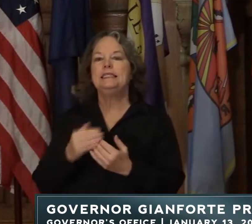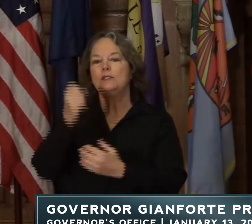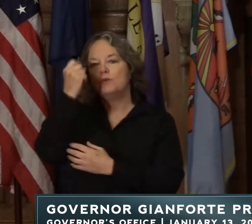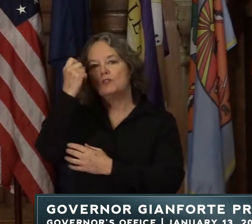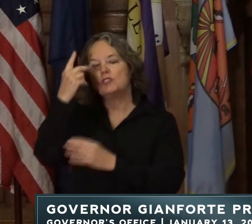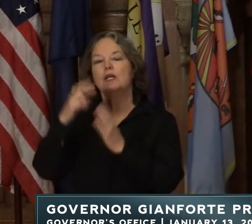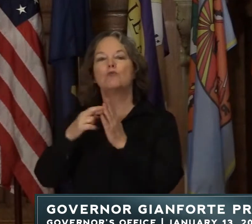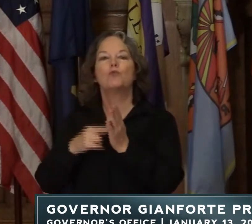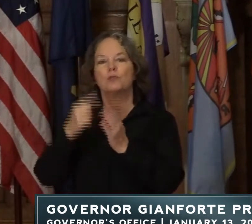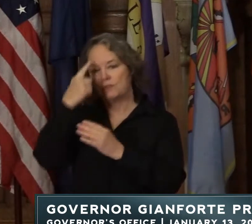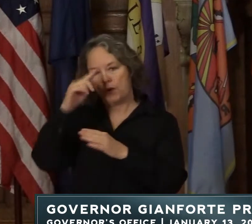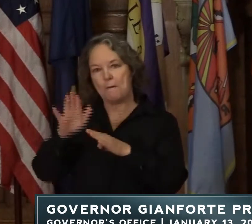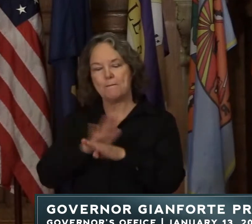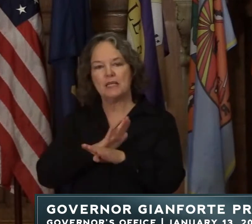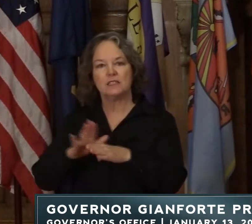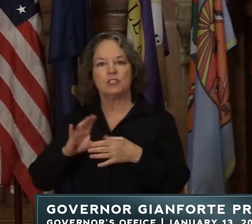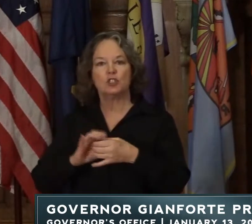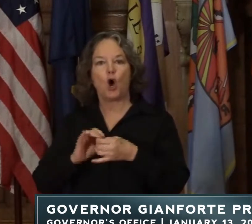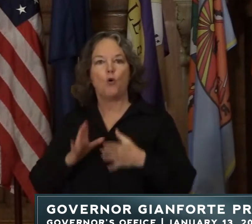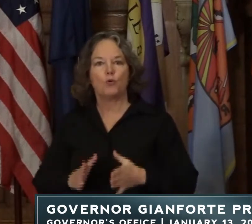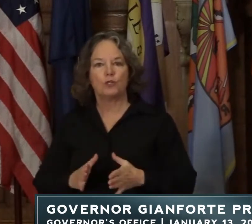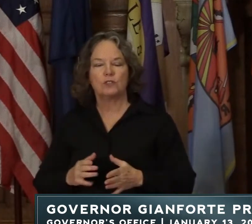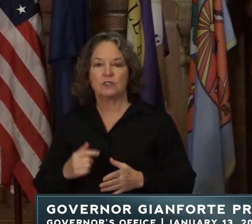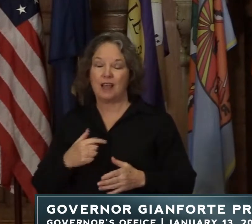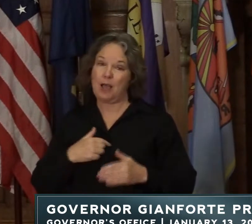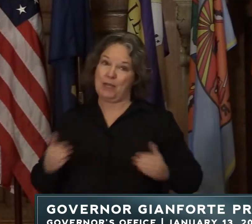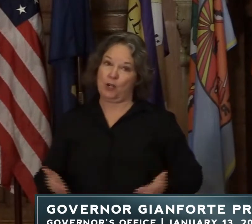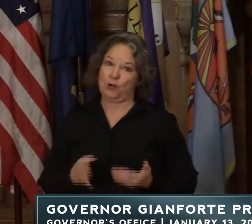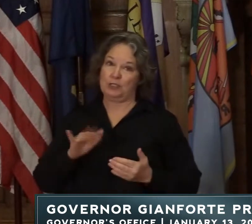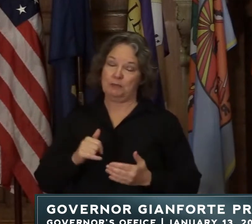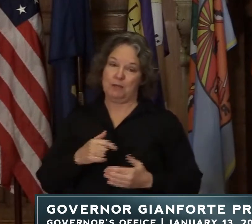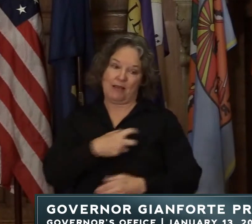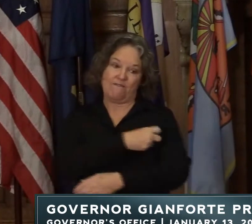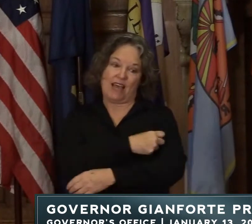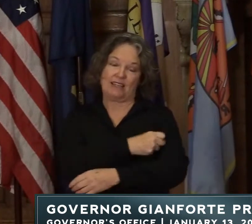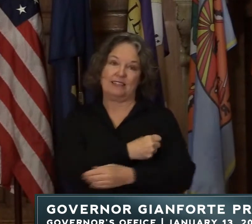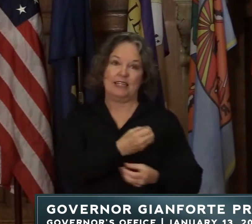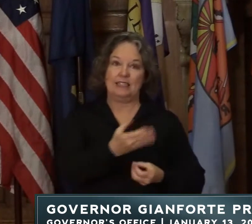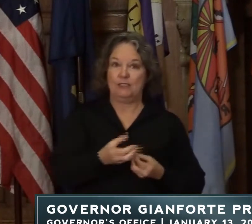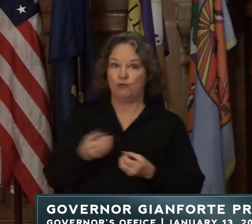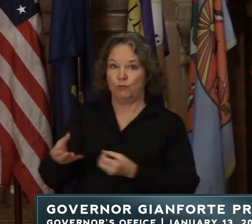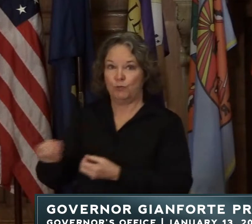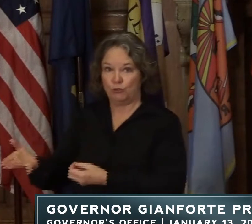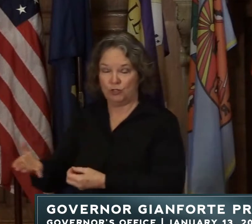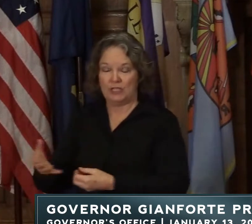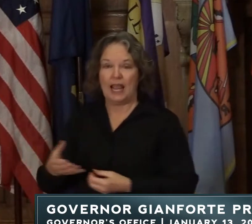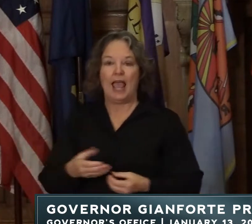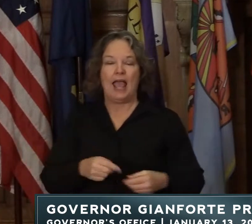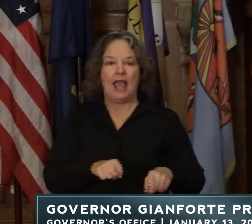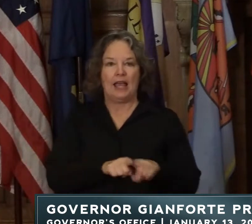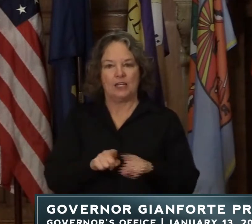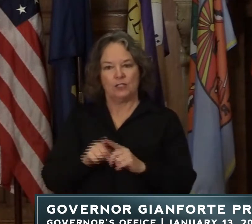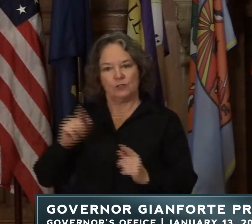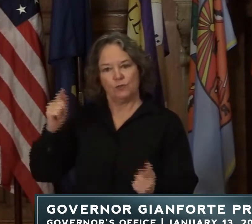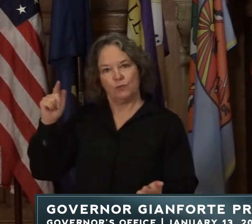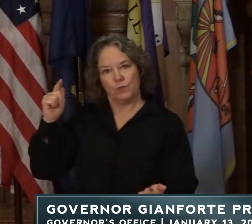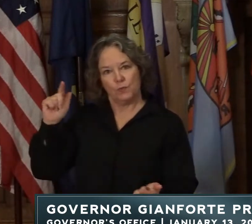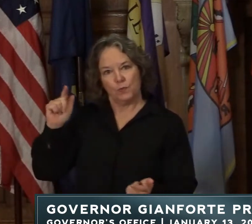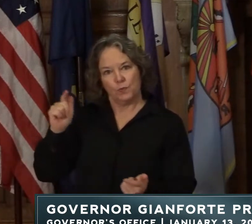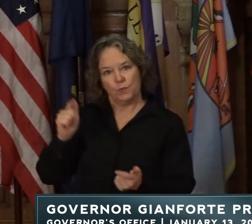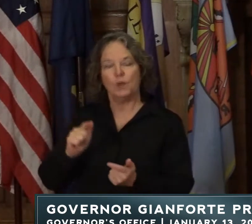and implement. I'm encouraged by both the vaccine distribution that we've had and the continued decline